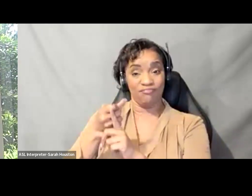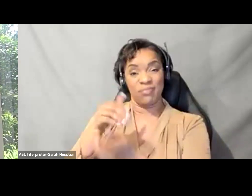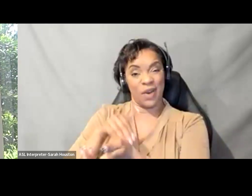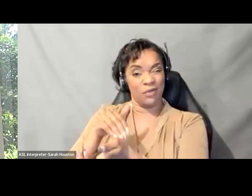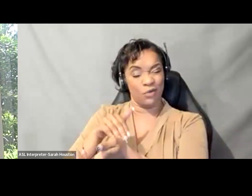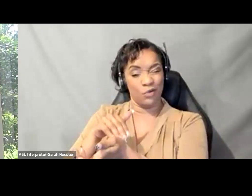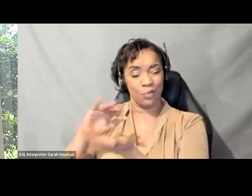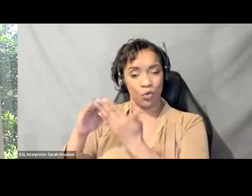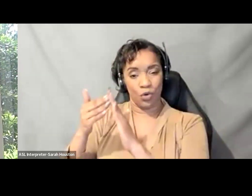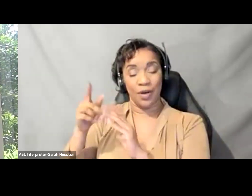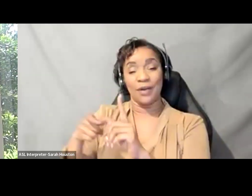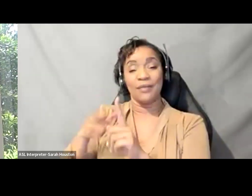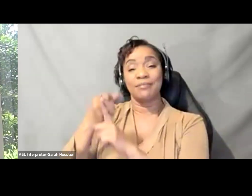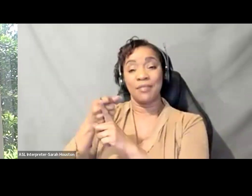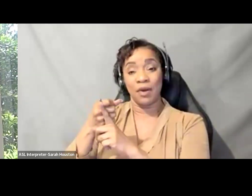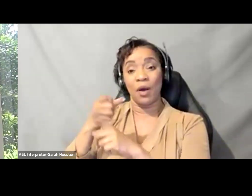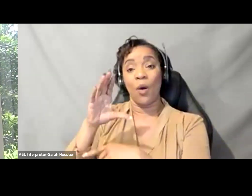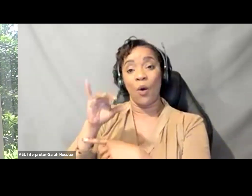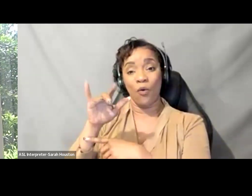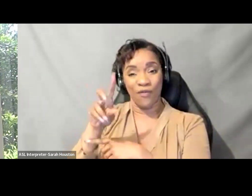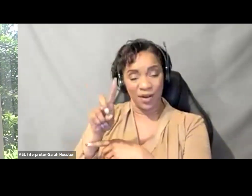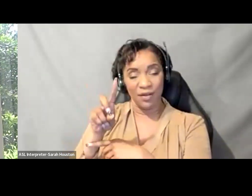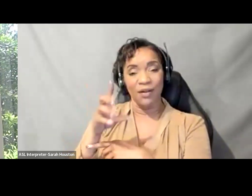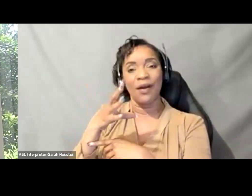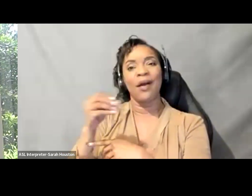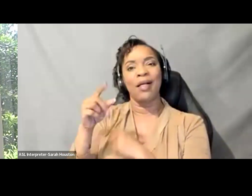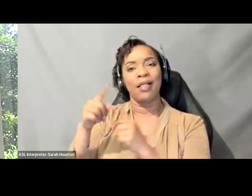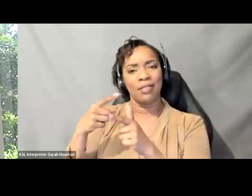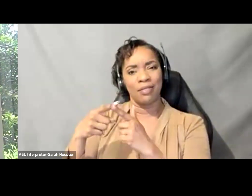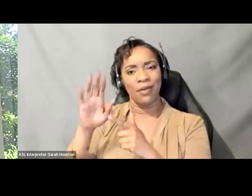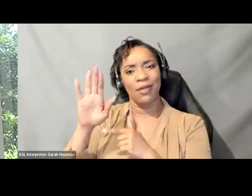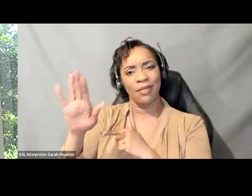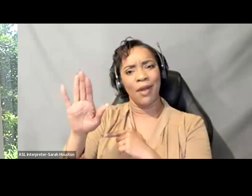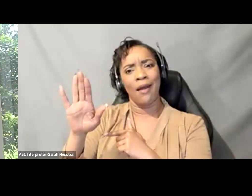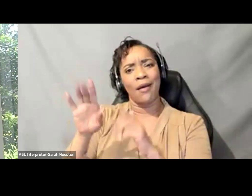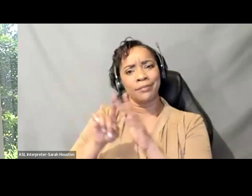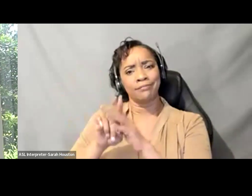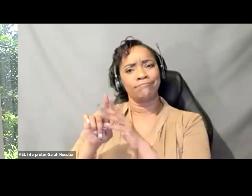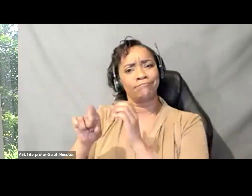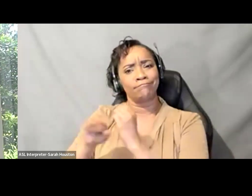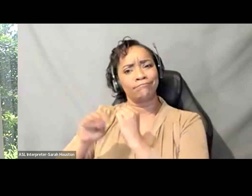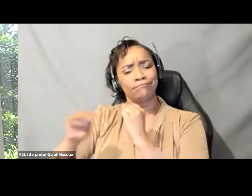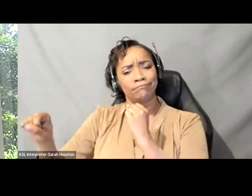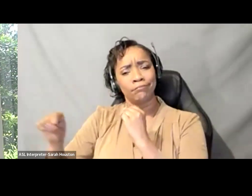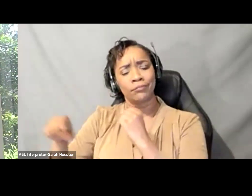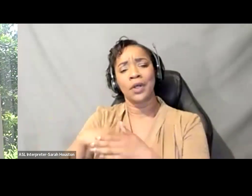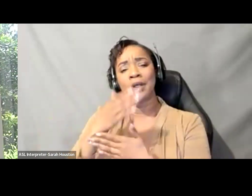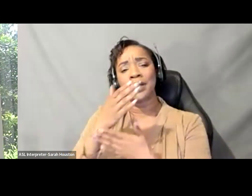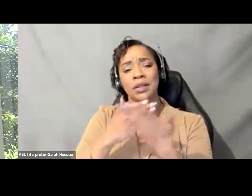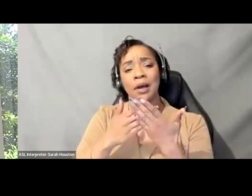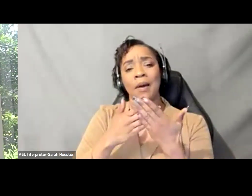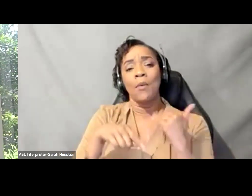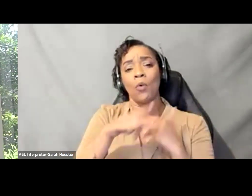had an exacerbation of their symptoms. We know that we have someone who has post-polio and already has kind of